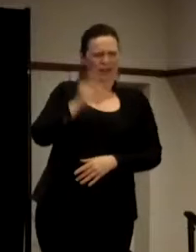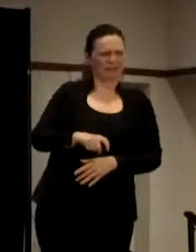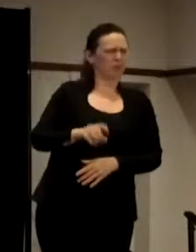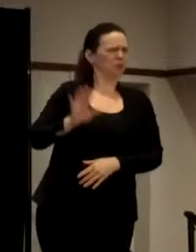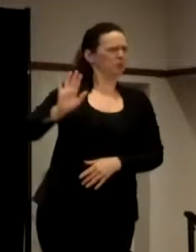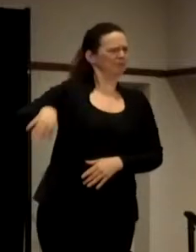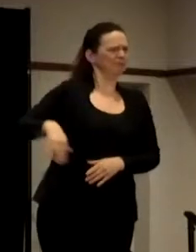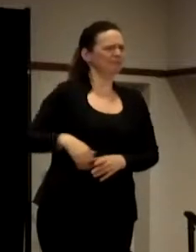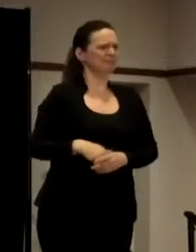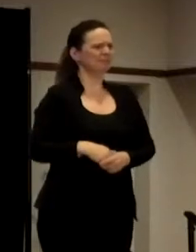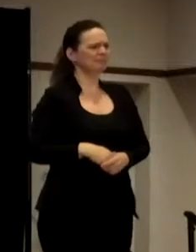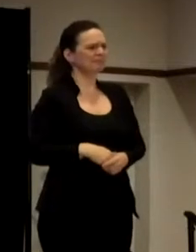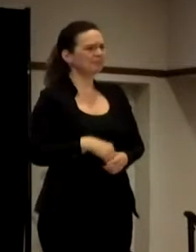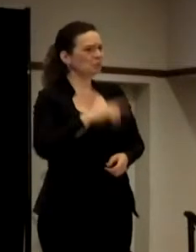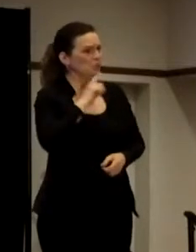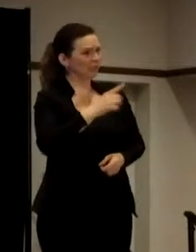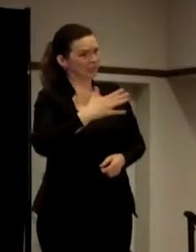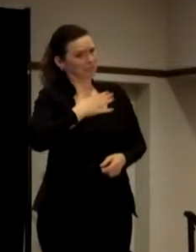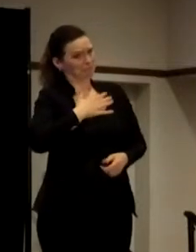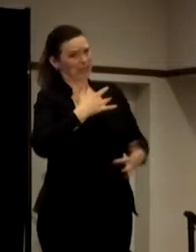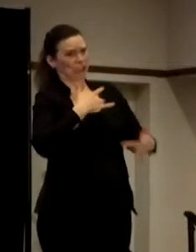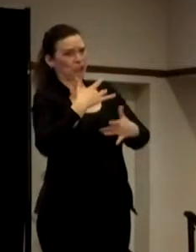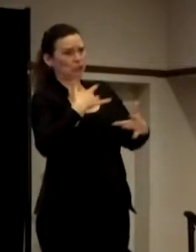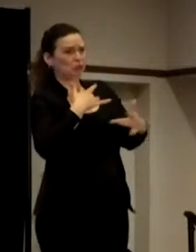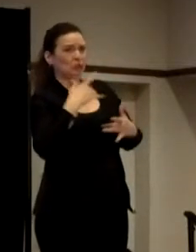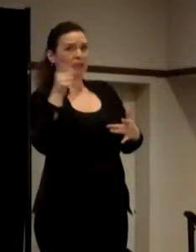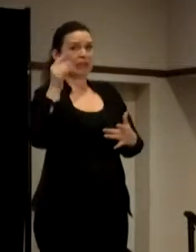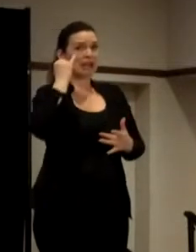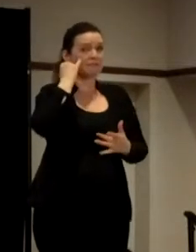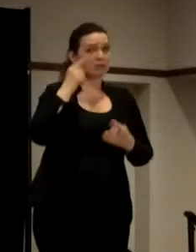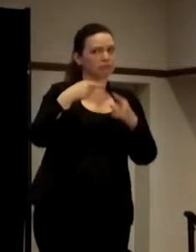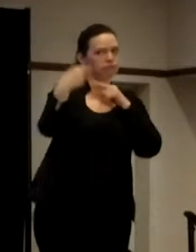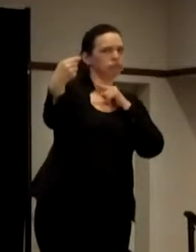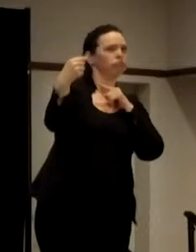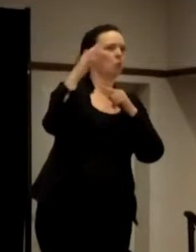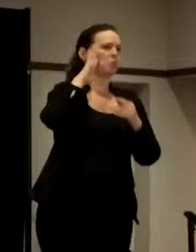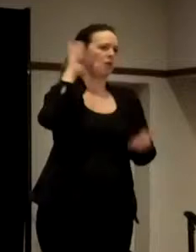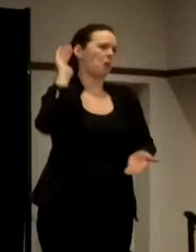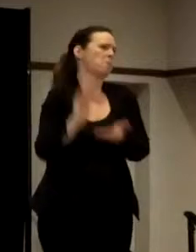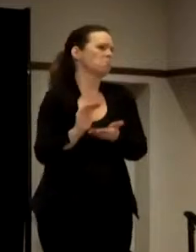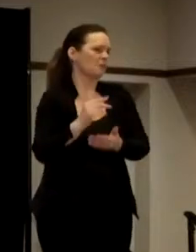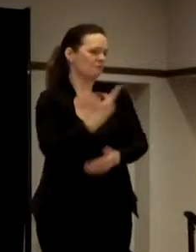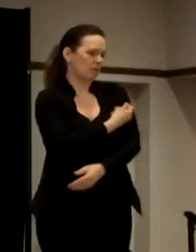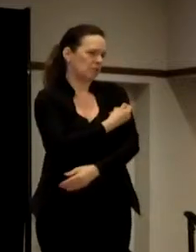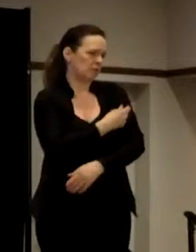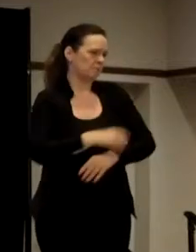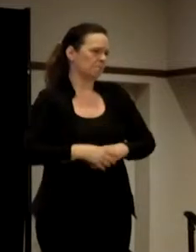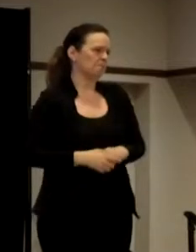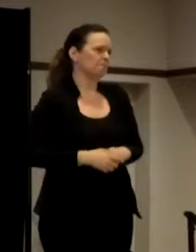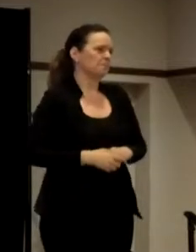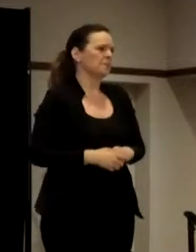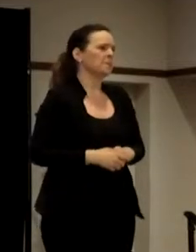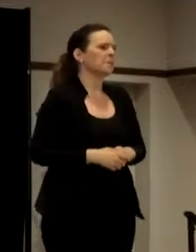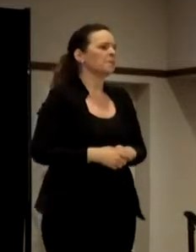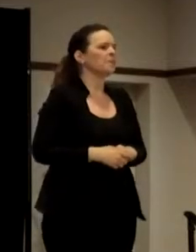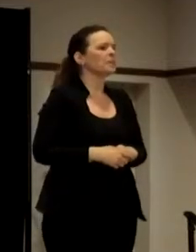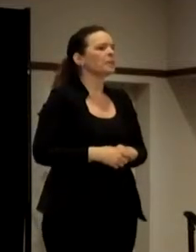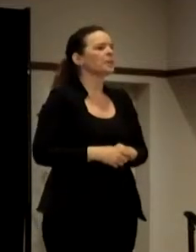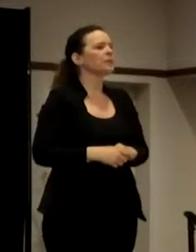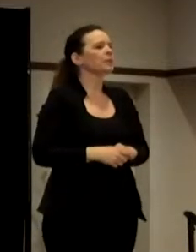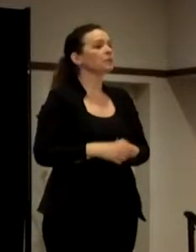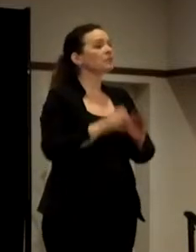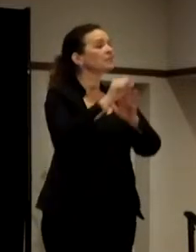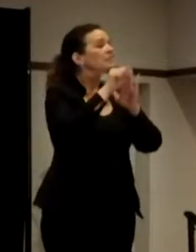trend, is where this should be going. The state has done a nice job setting up state mass vaccination